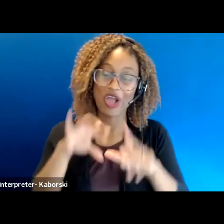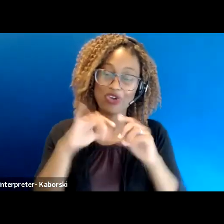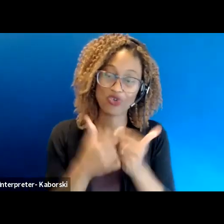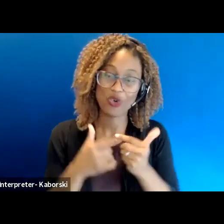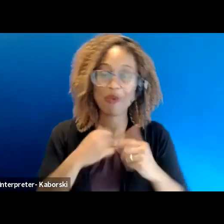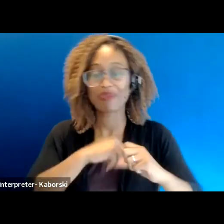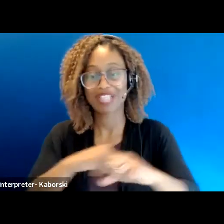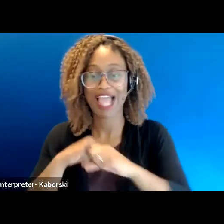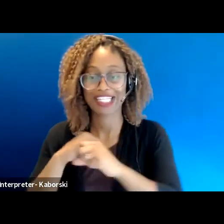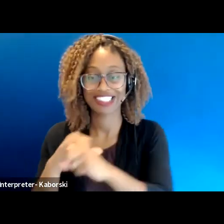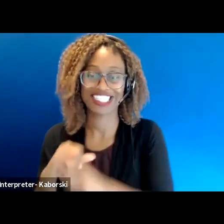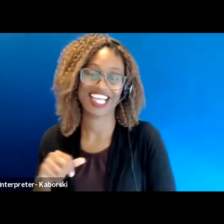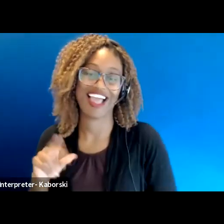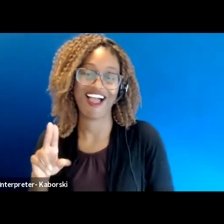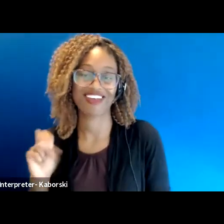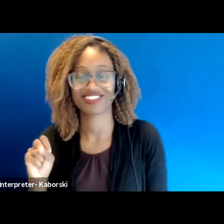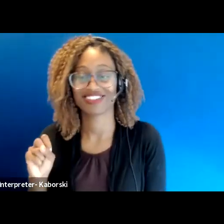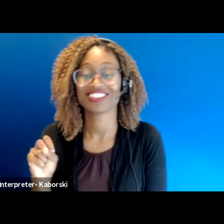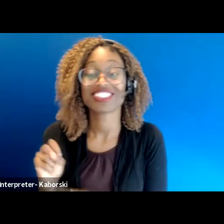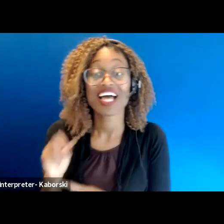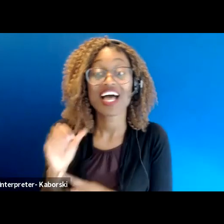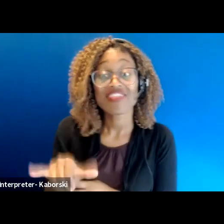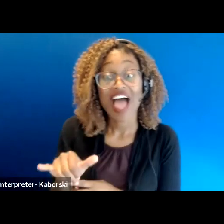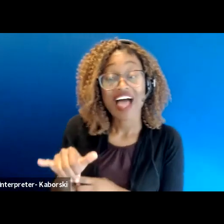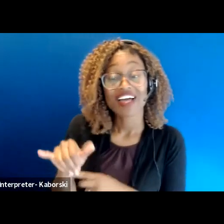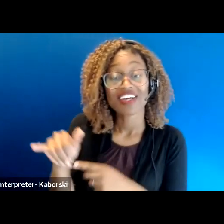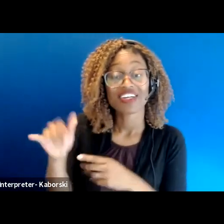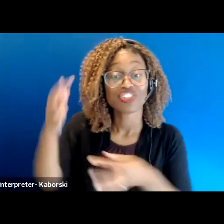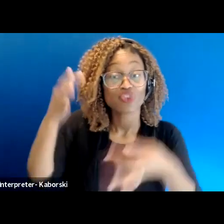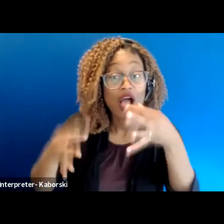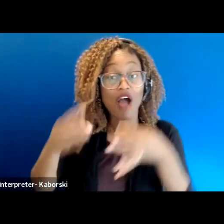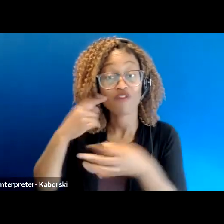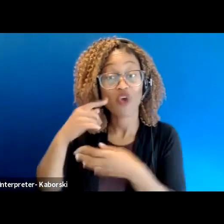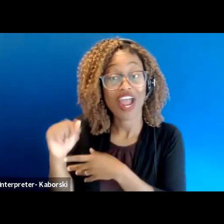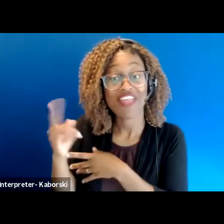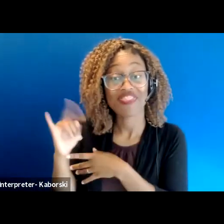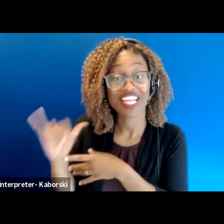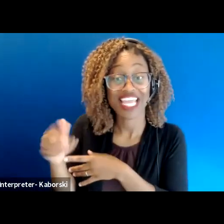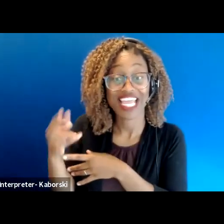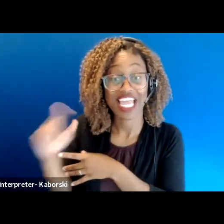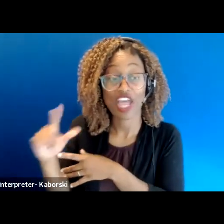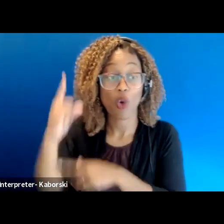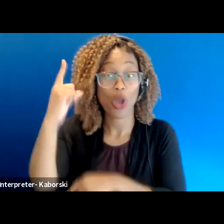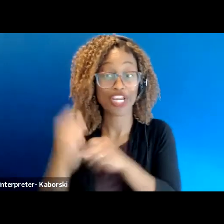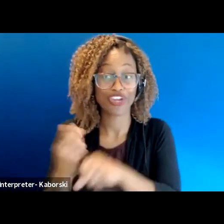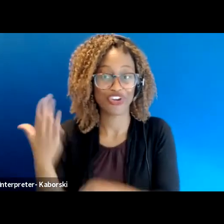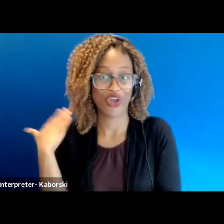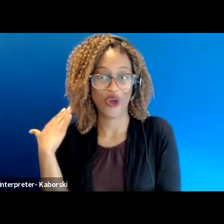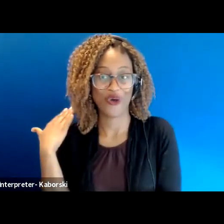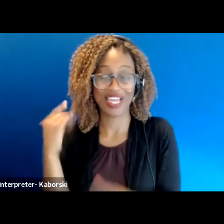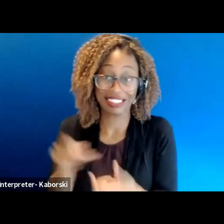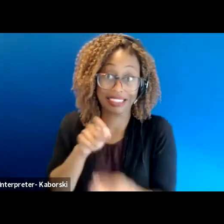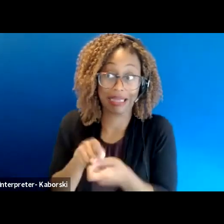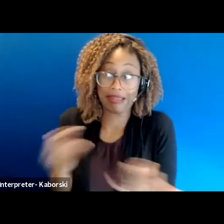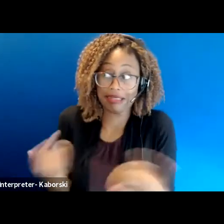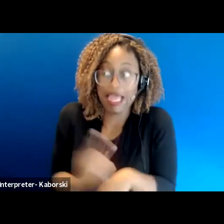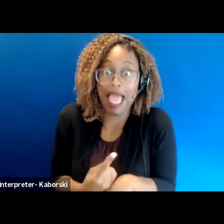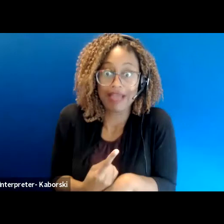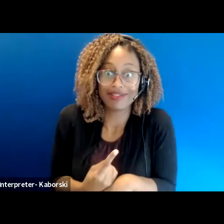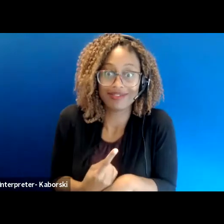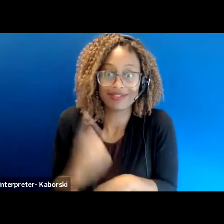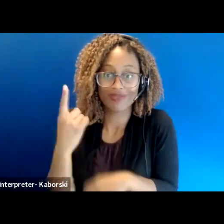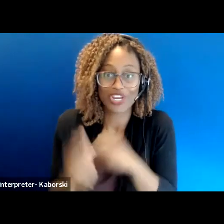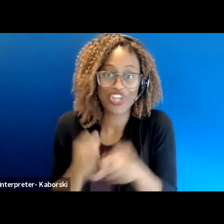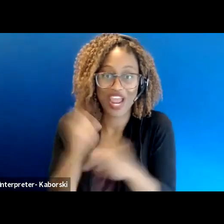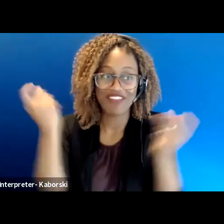And the trial for Anthony Hill was actually a year ago, exactly a year ago today. And his trial took